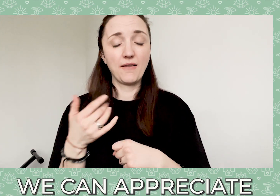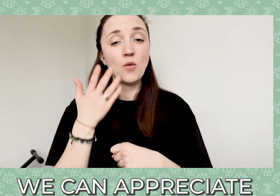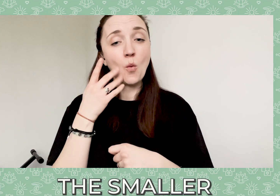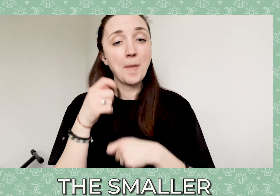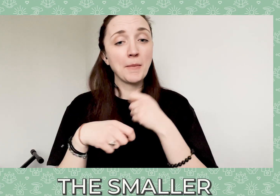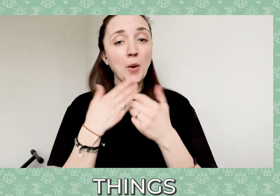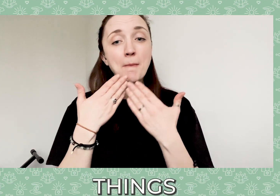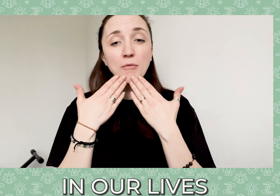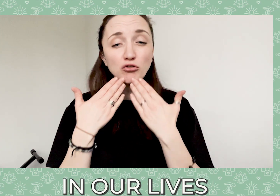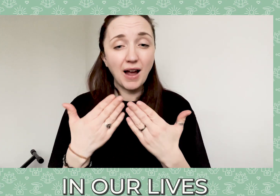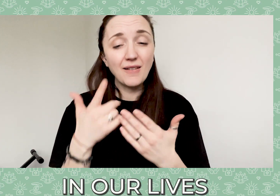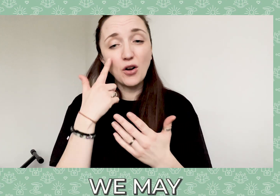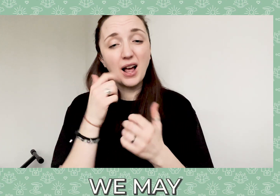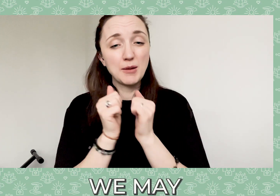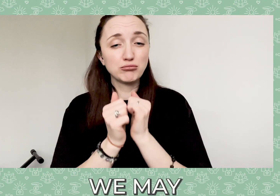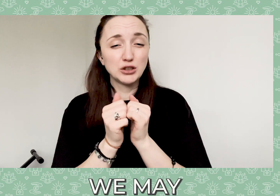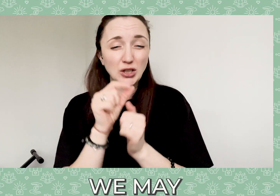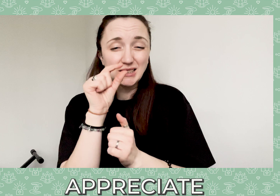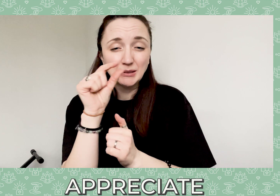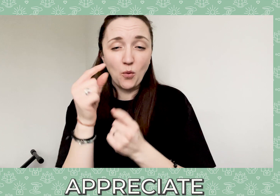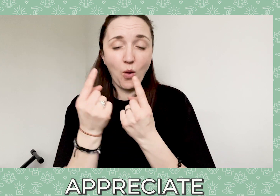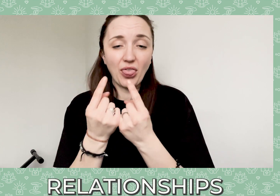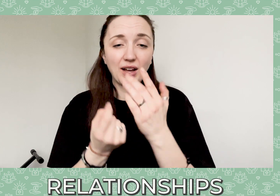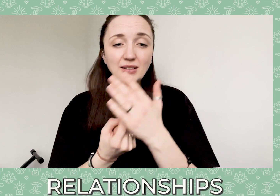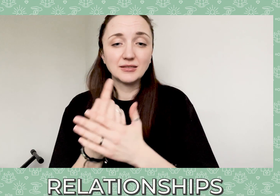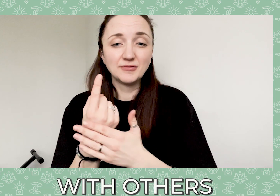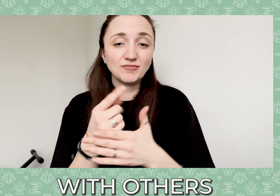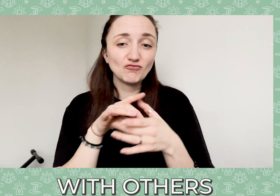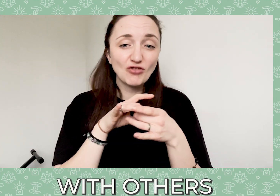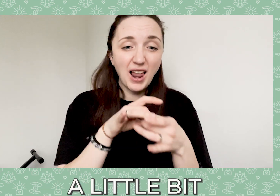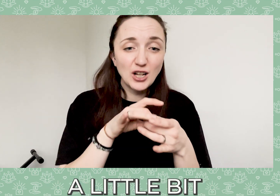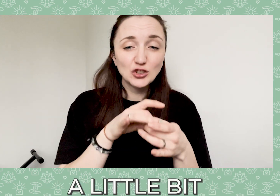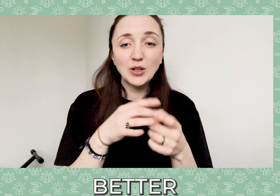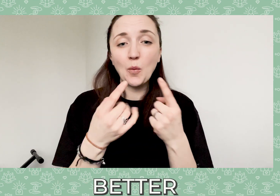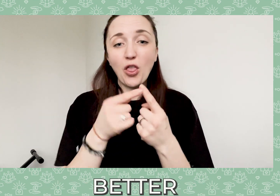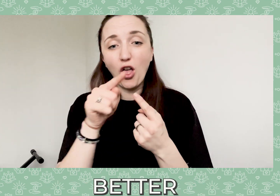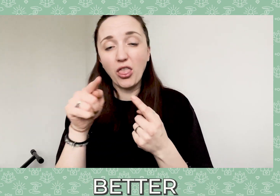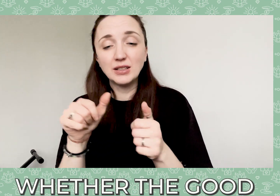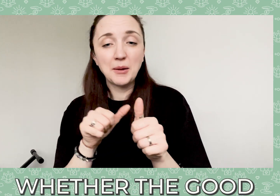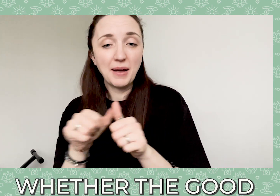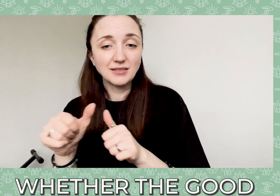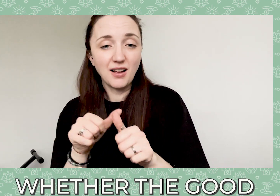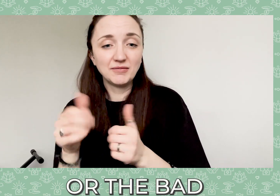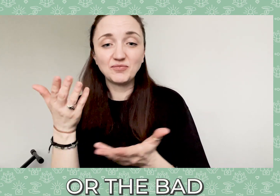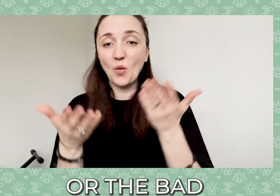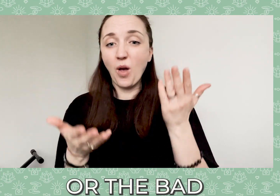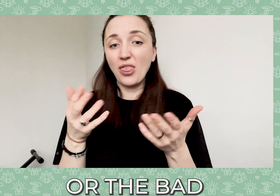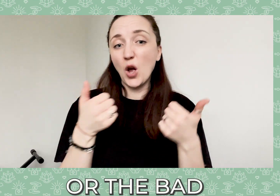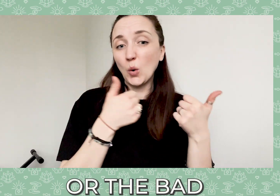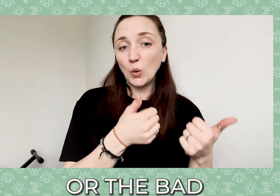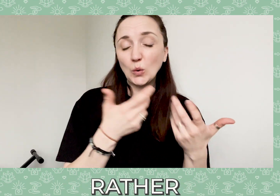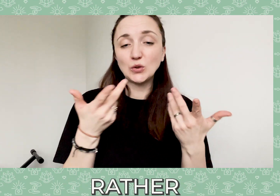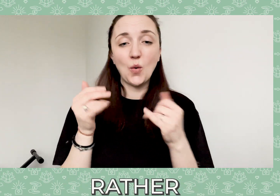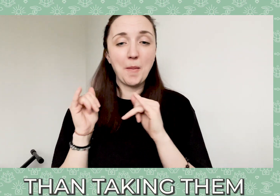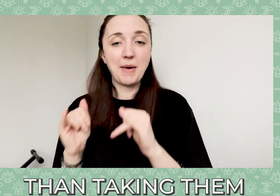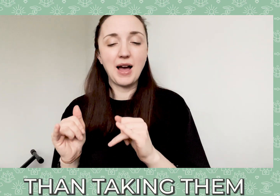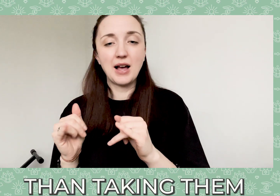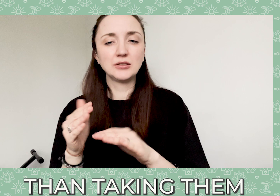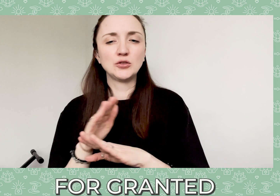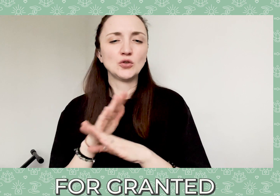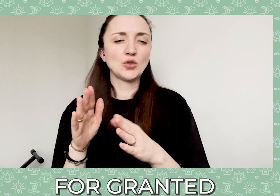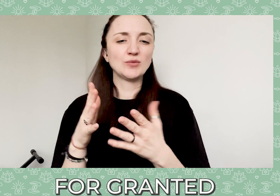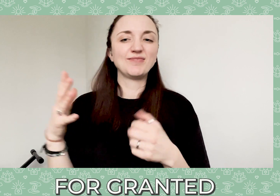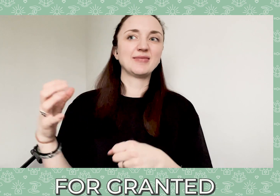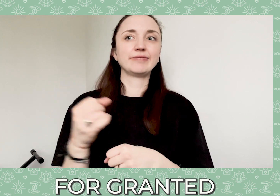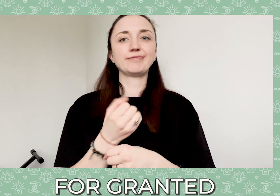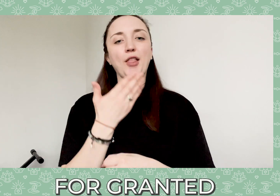can appreciate the smaller things in our lives. We may appreciate relationships with others a little bit better, whether the good or the bad, rather than taking them